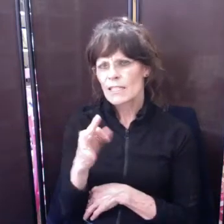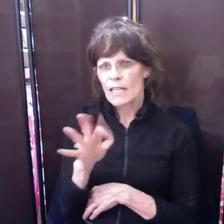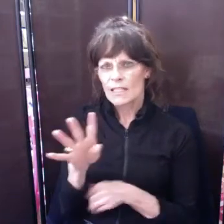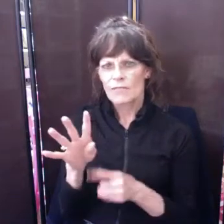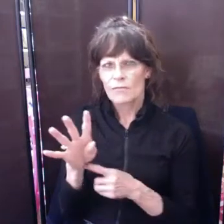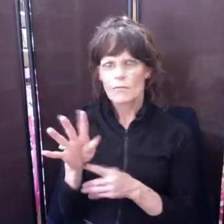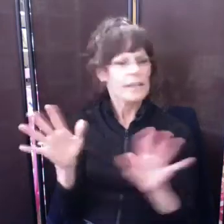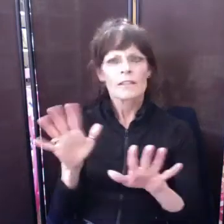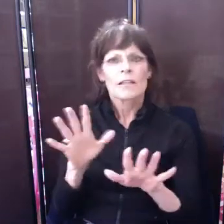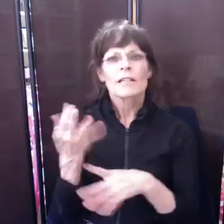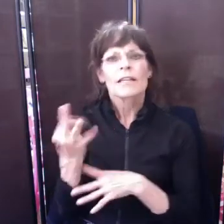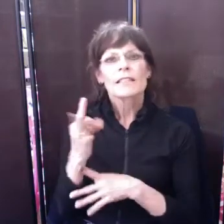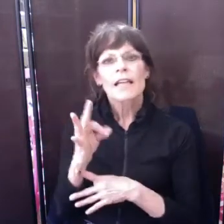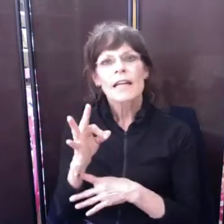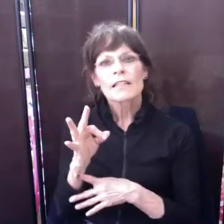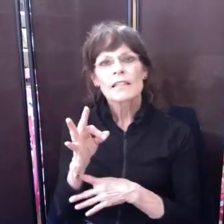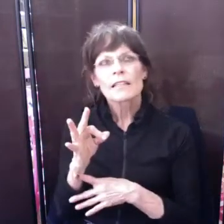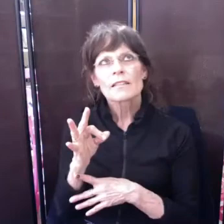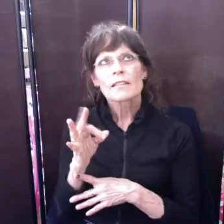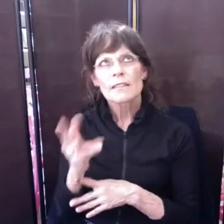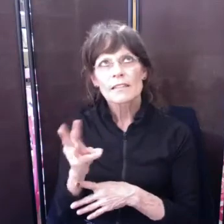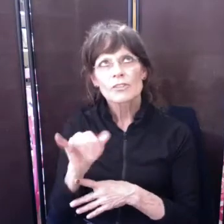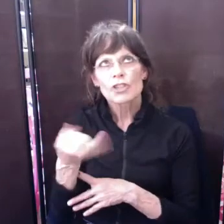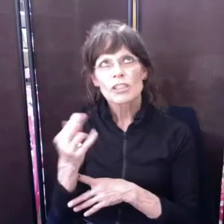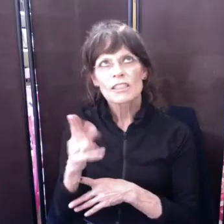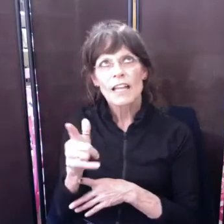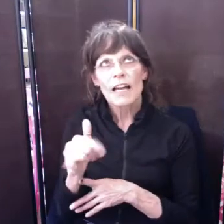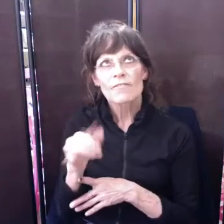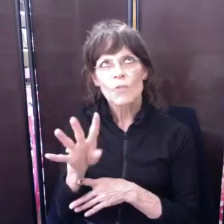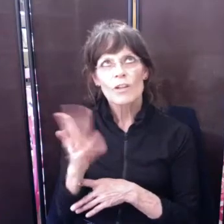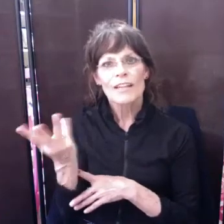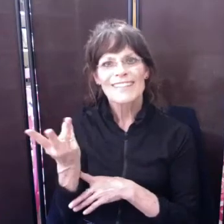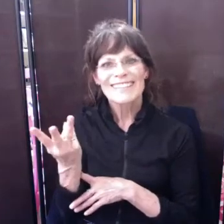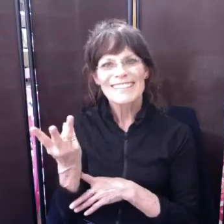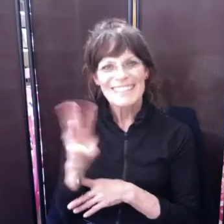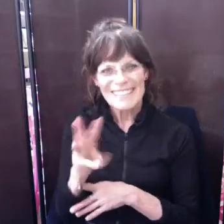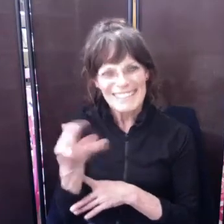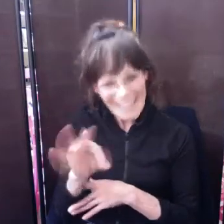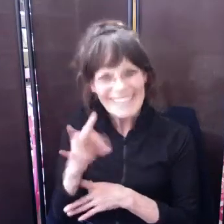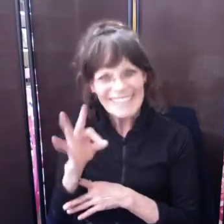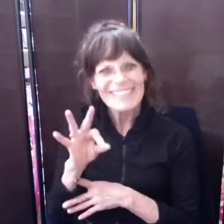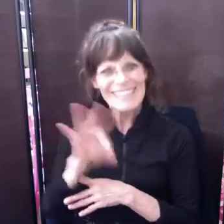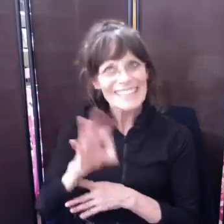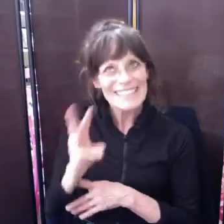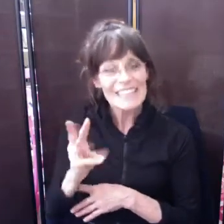96, actually, July 4th, 1996, which makes it easy for me to remember this date, I was sitting on my